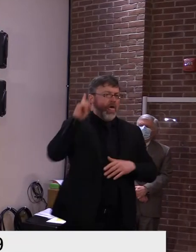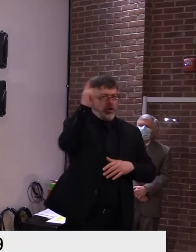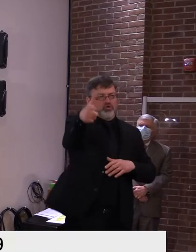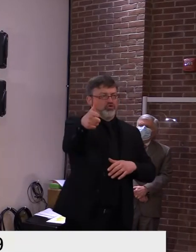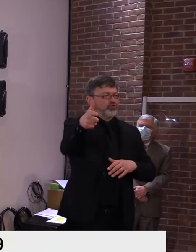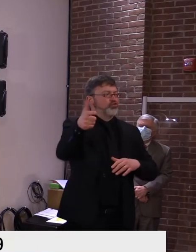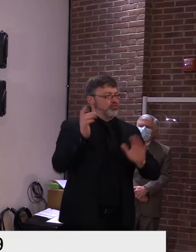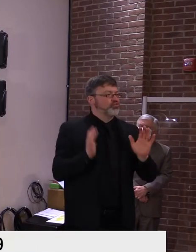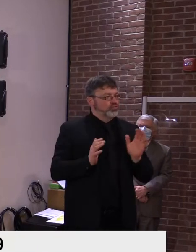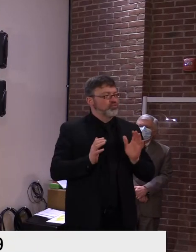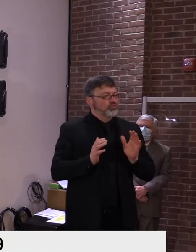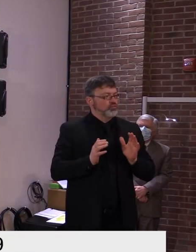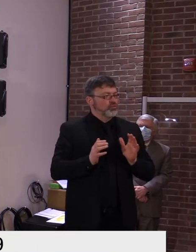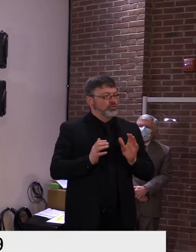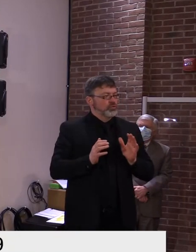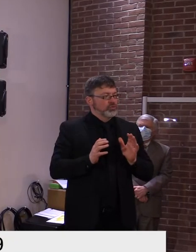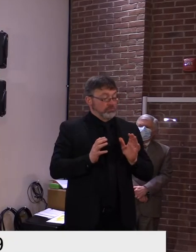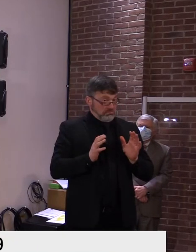just on Wednesday.